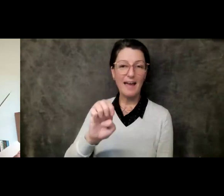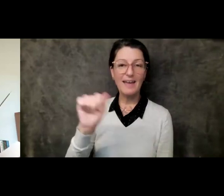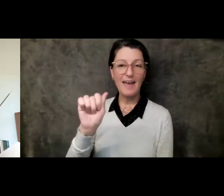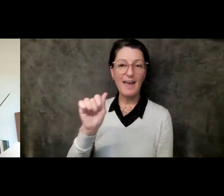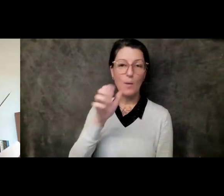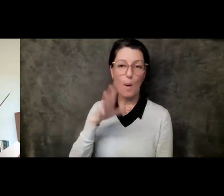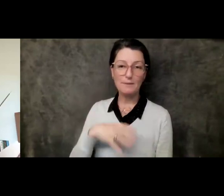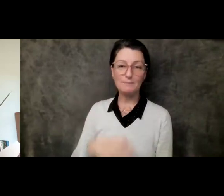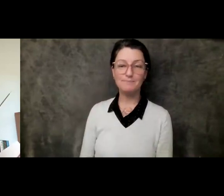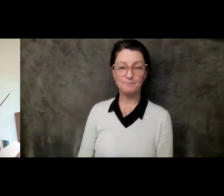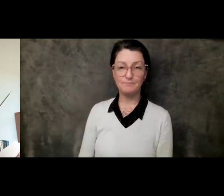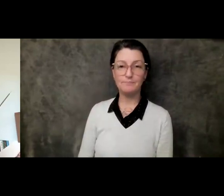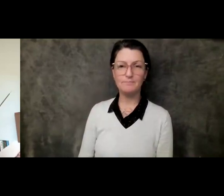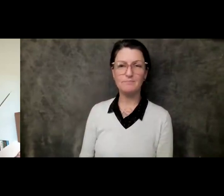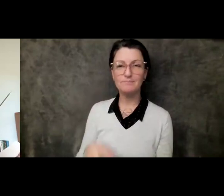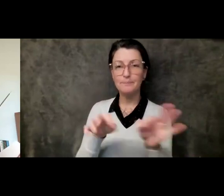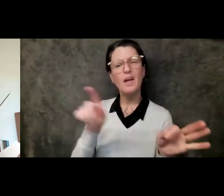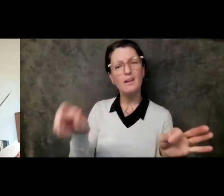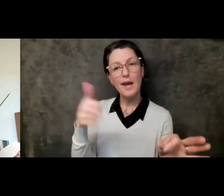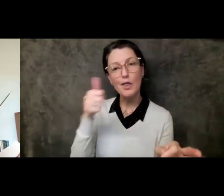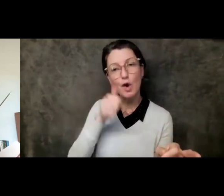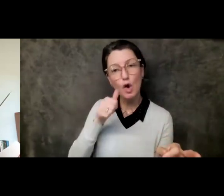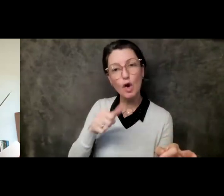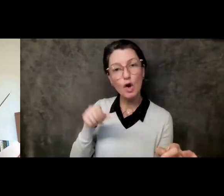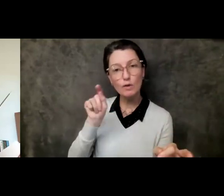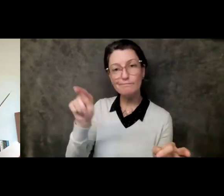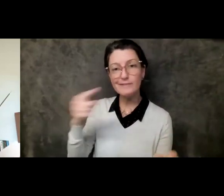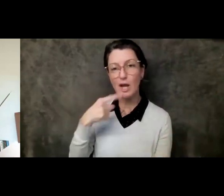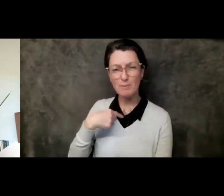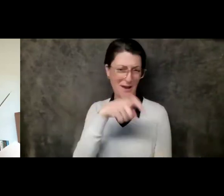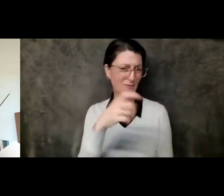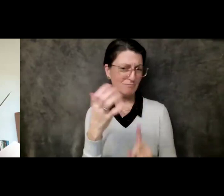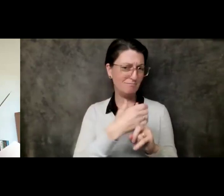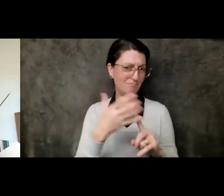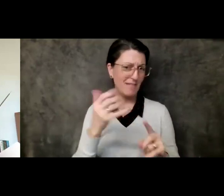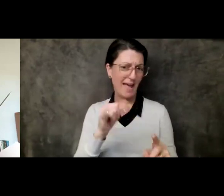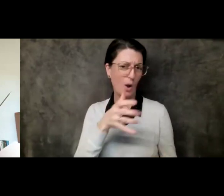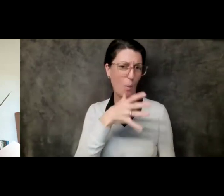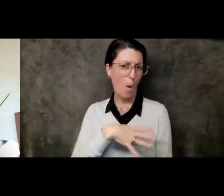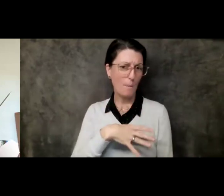The other girls tell me I'm going to have to dress like a woman if I'm going to make it on the streets.